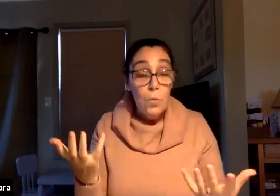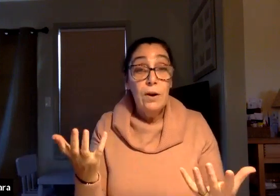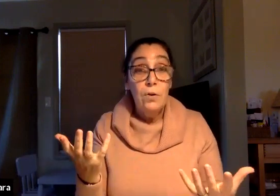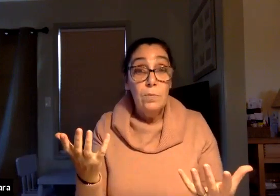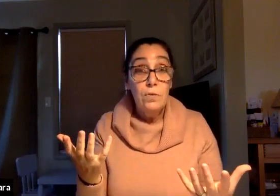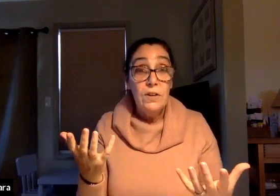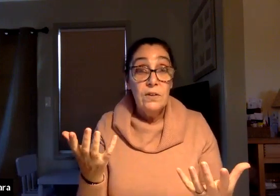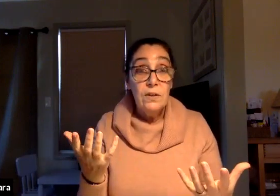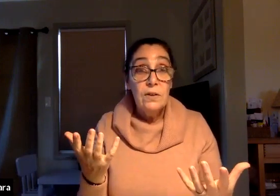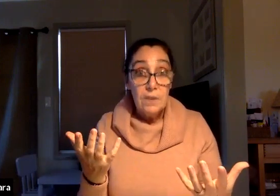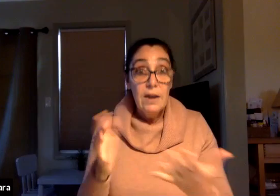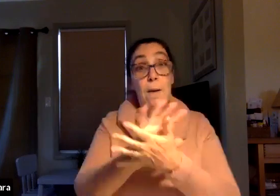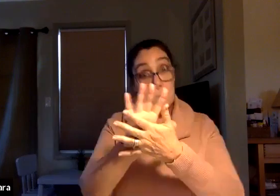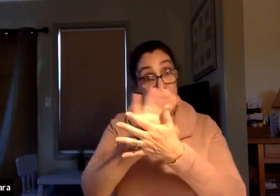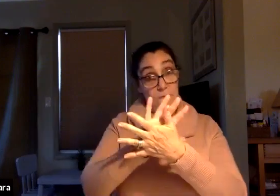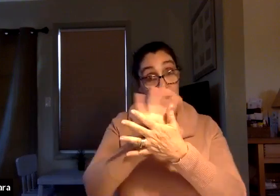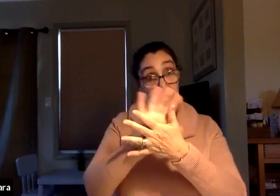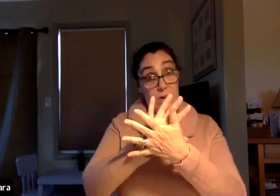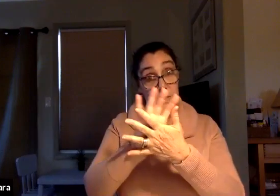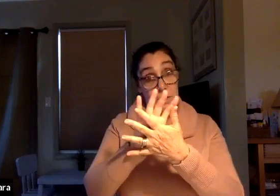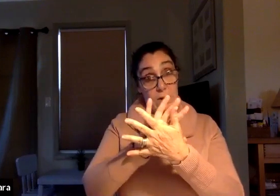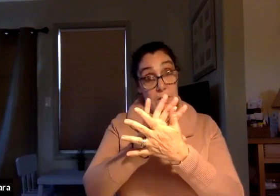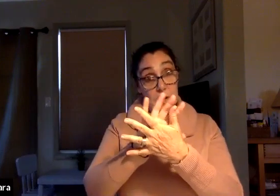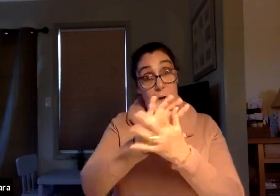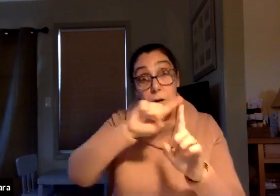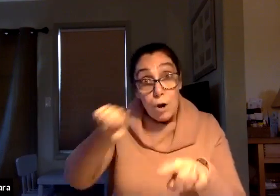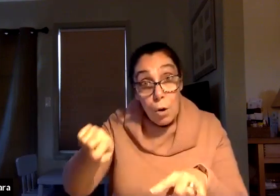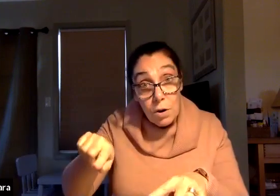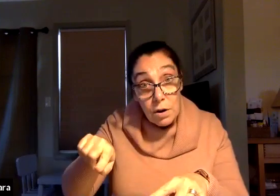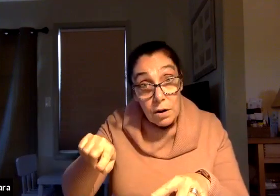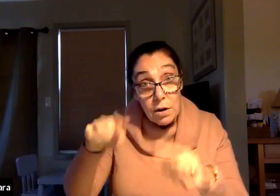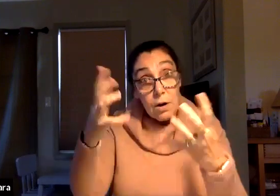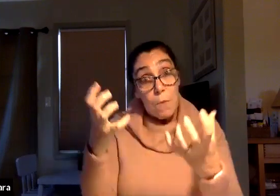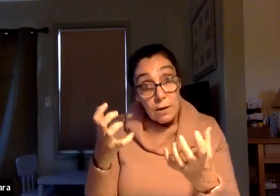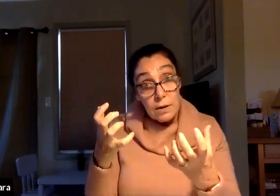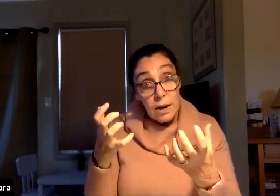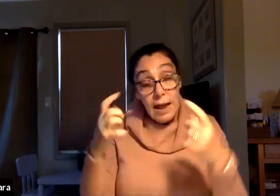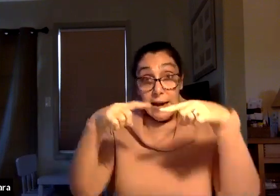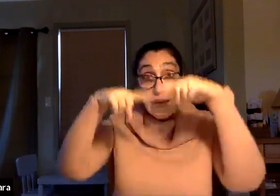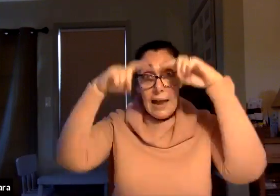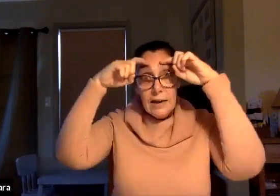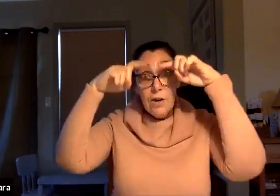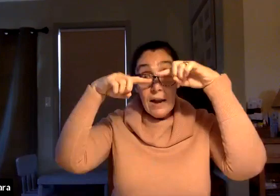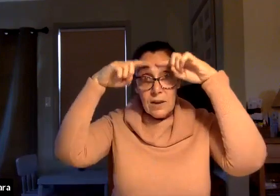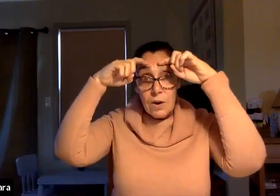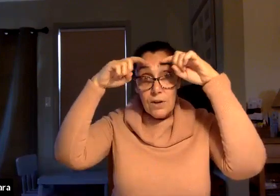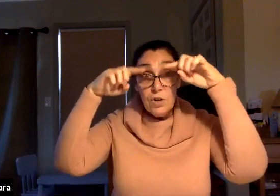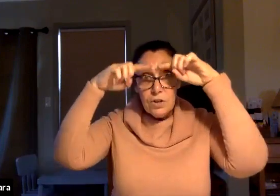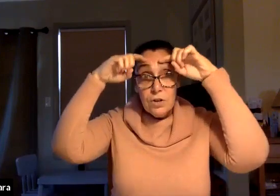want to go to the movies? Okay, movie first. Go. What? And again, you're asking a question, so you've